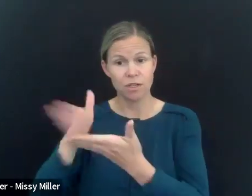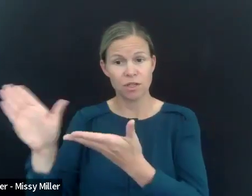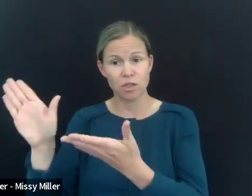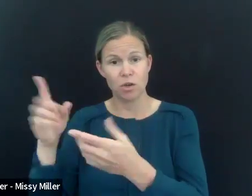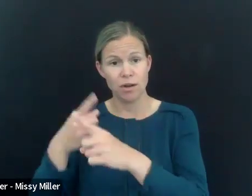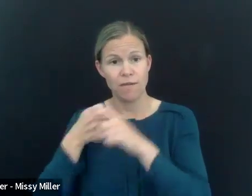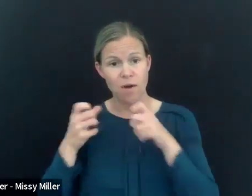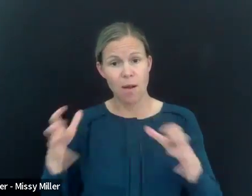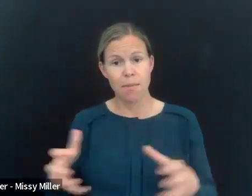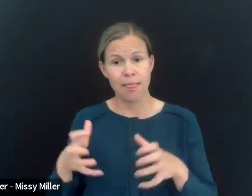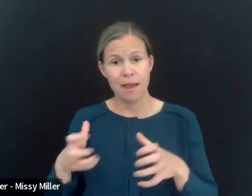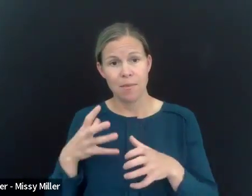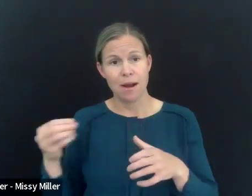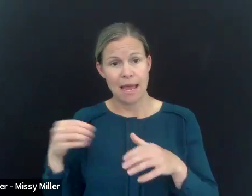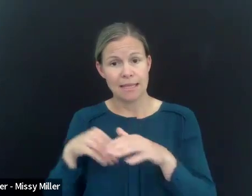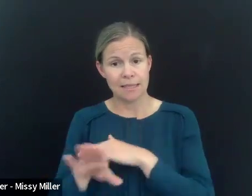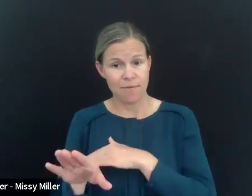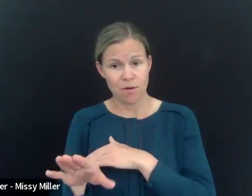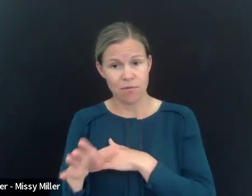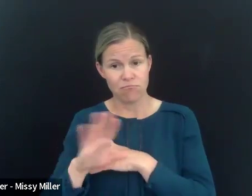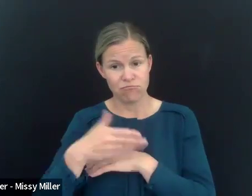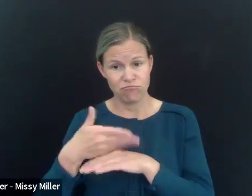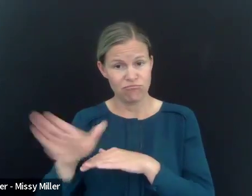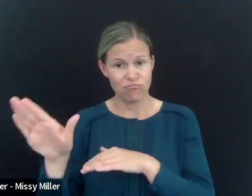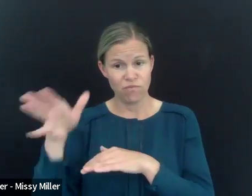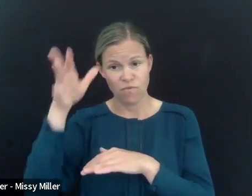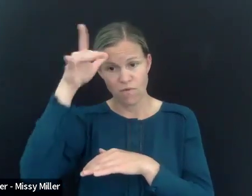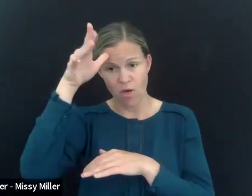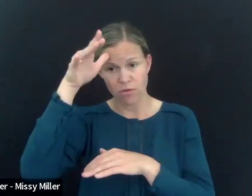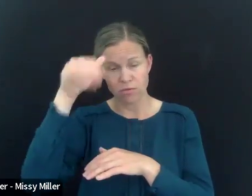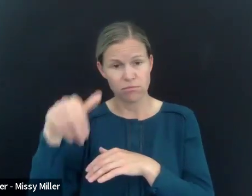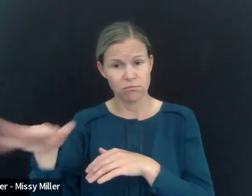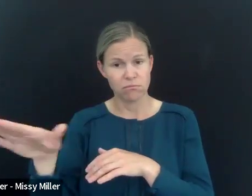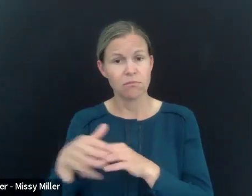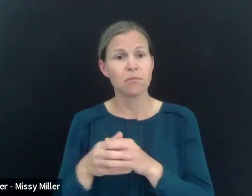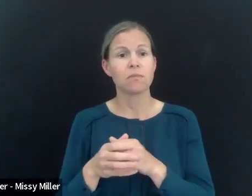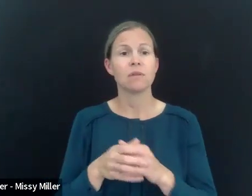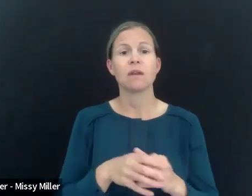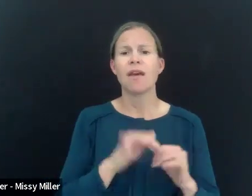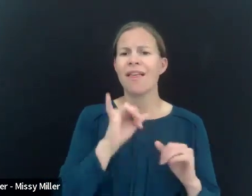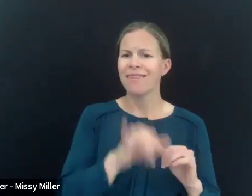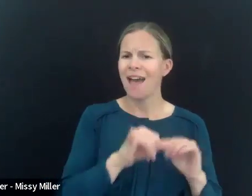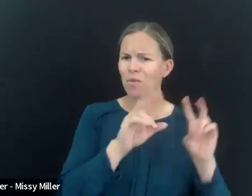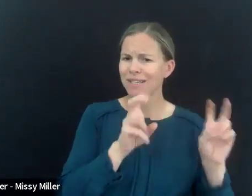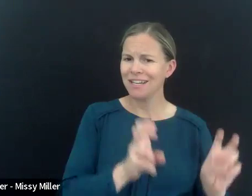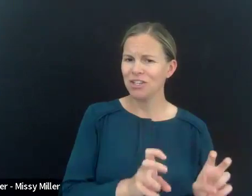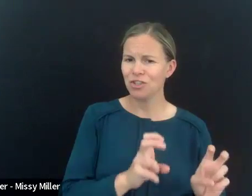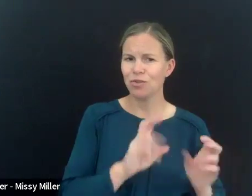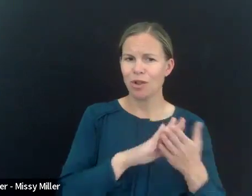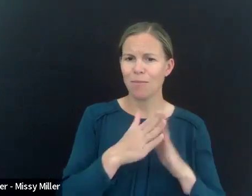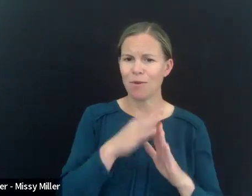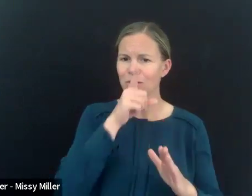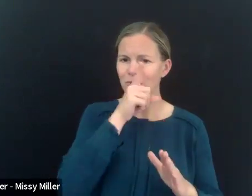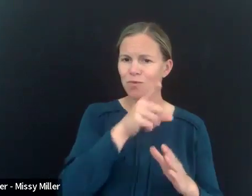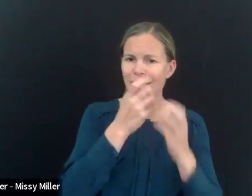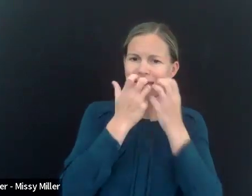and delivery. And it started to be an issue that communities cared about. It's just started